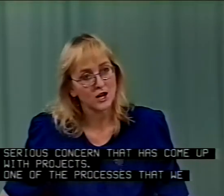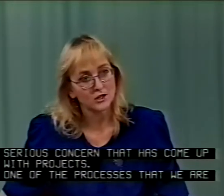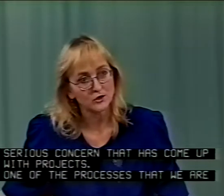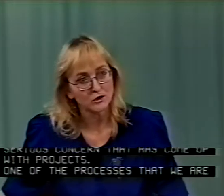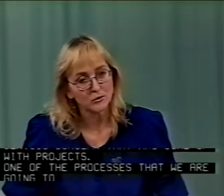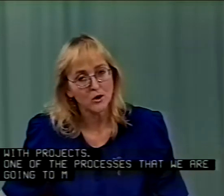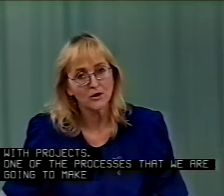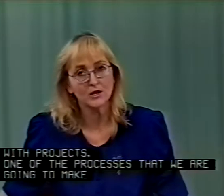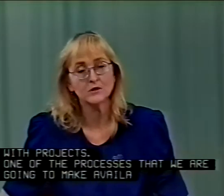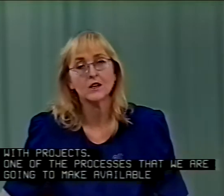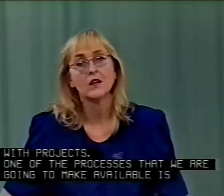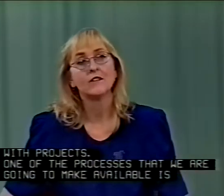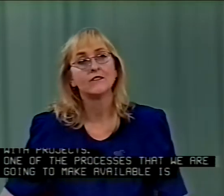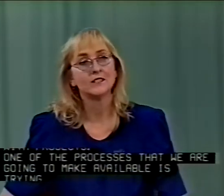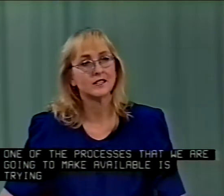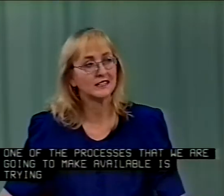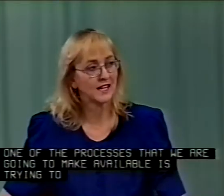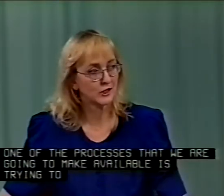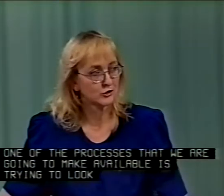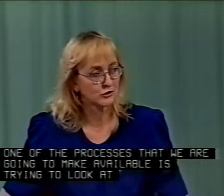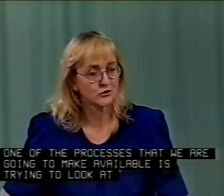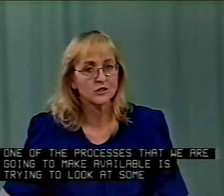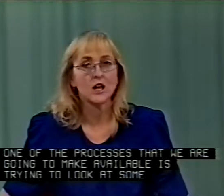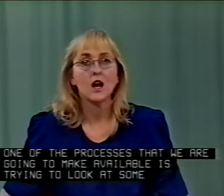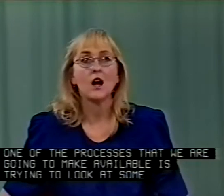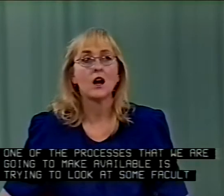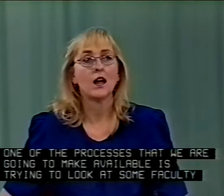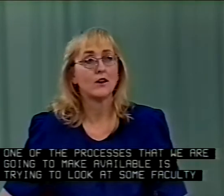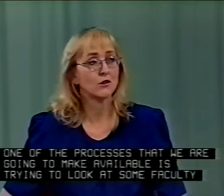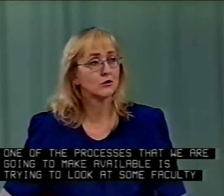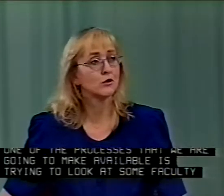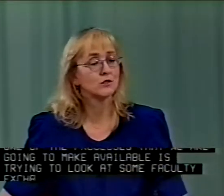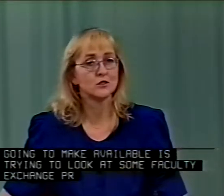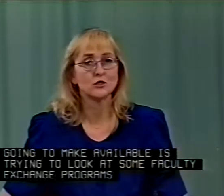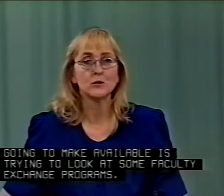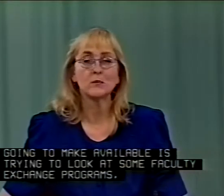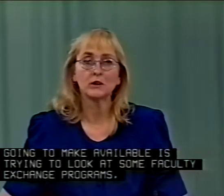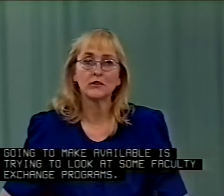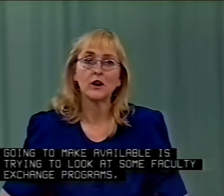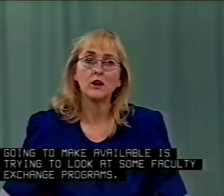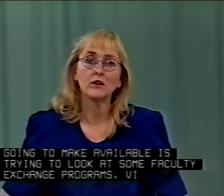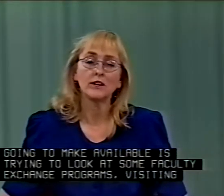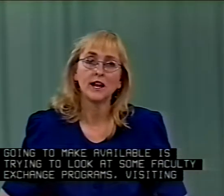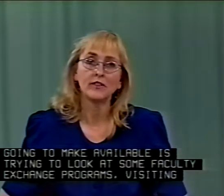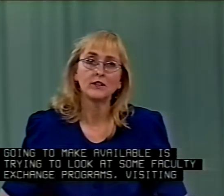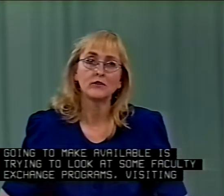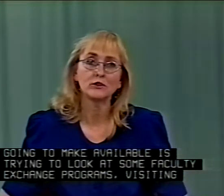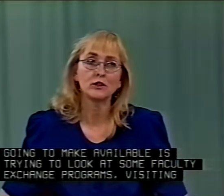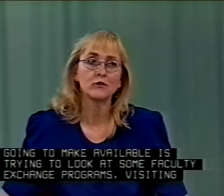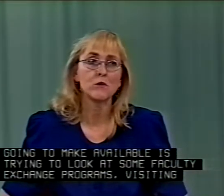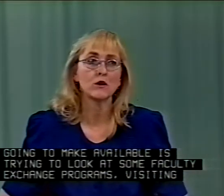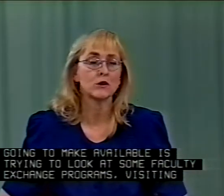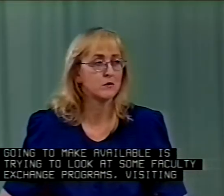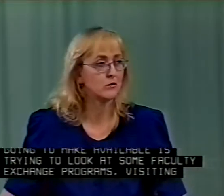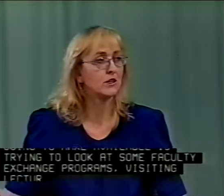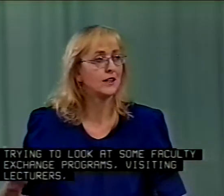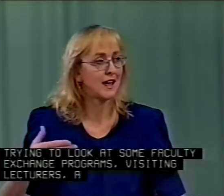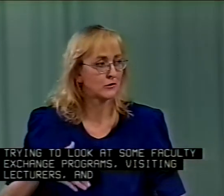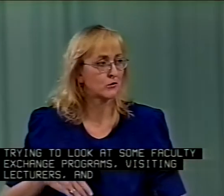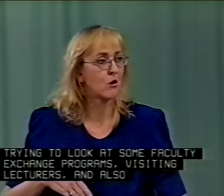exchange programs, visiting lectures, and also using just people of color and ethnic diversity from our community as role